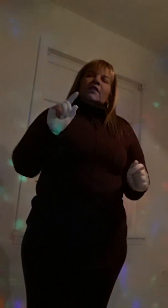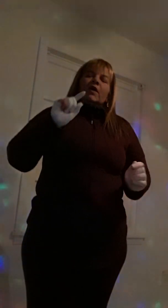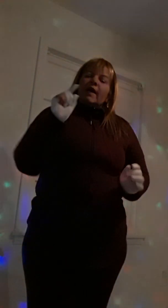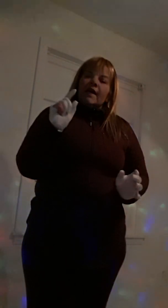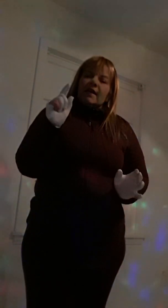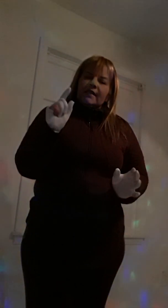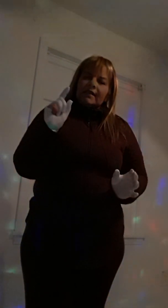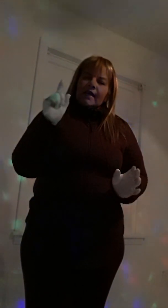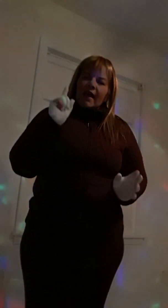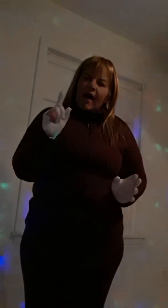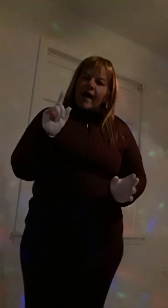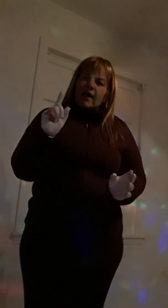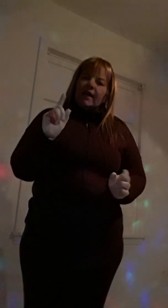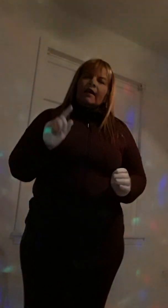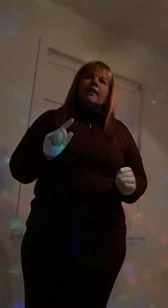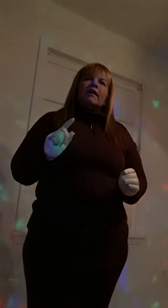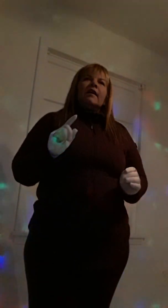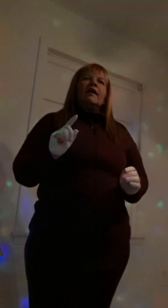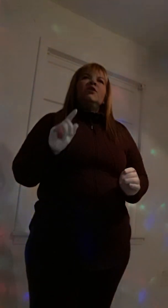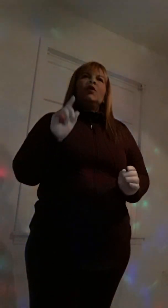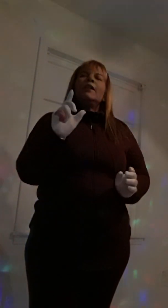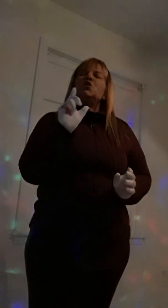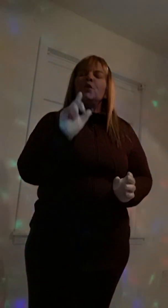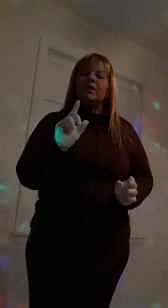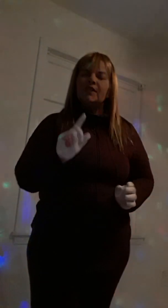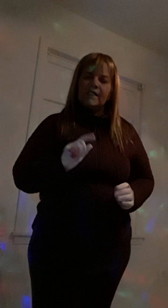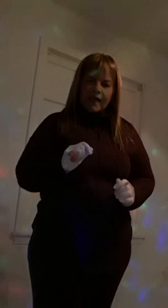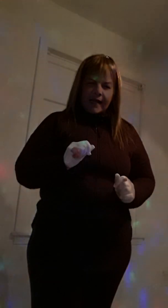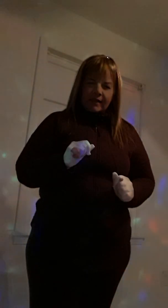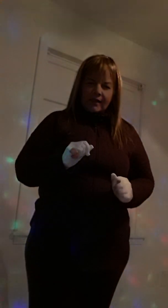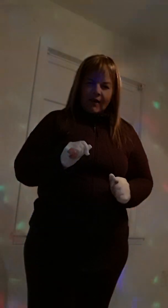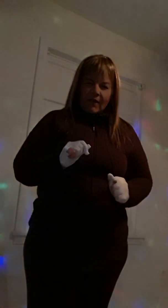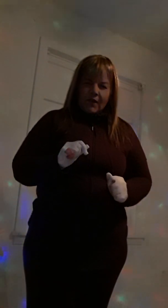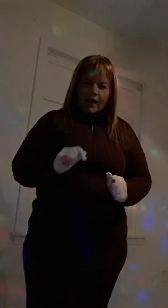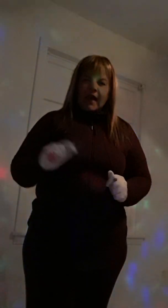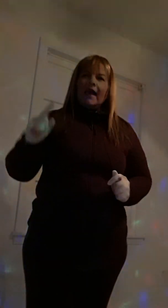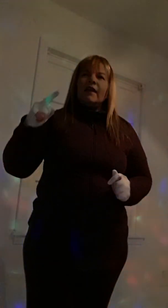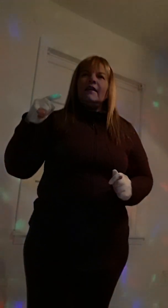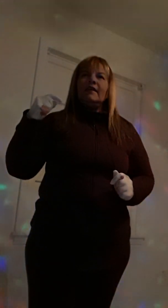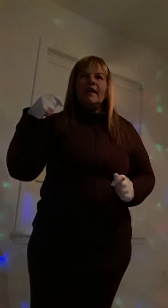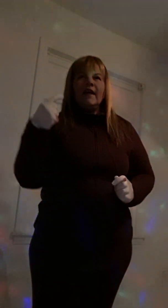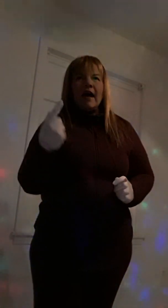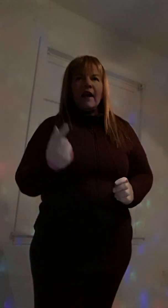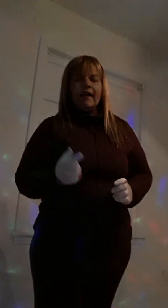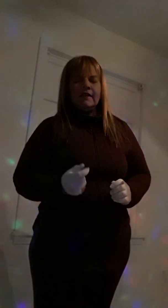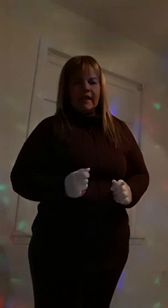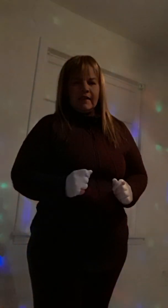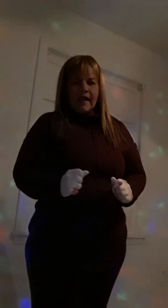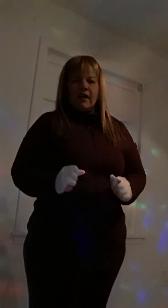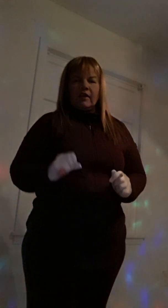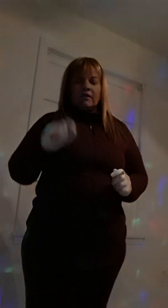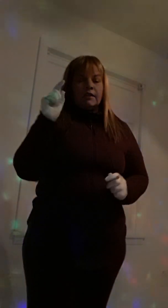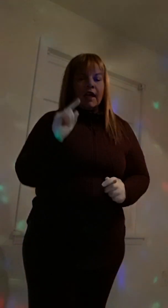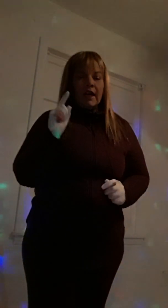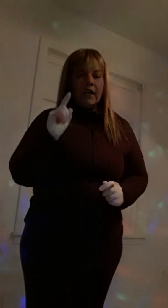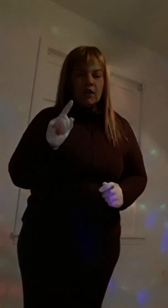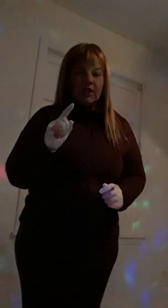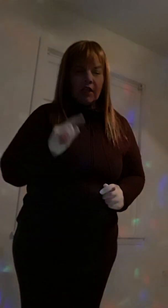there is, que hay, and to get to understand, and llegar a entender the English